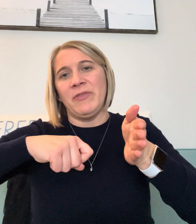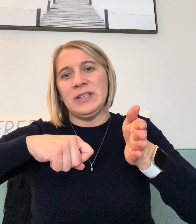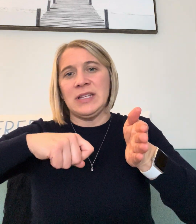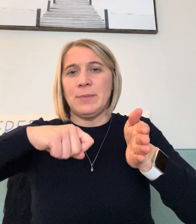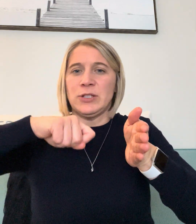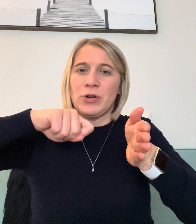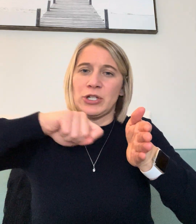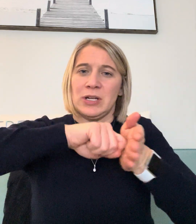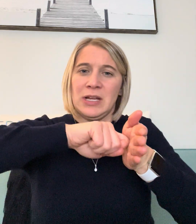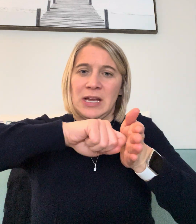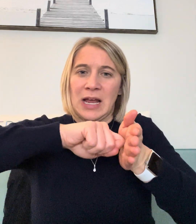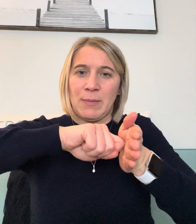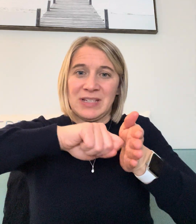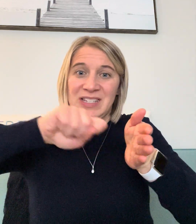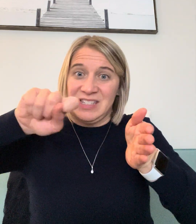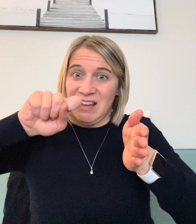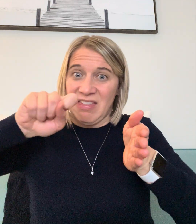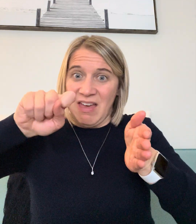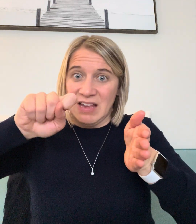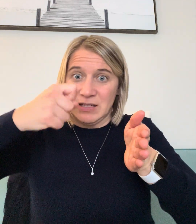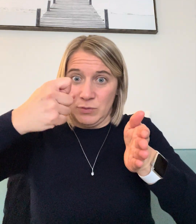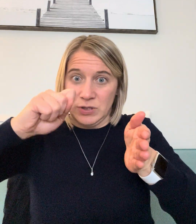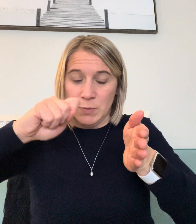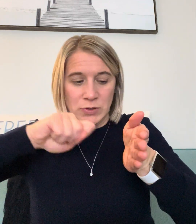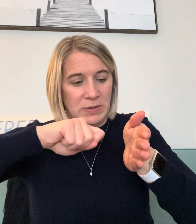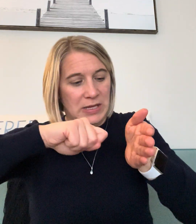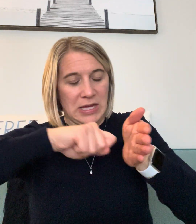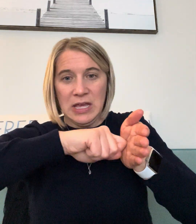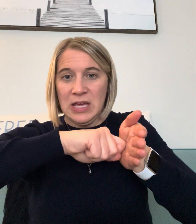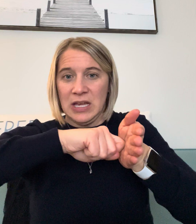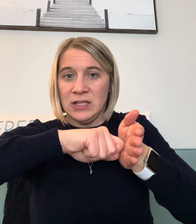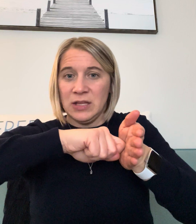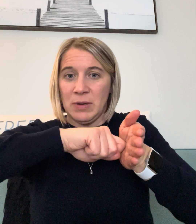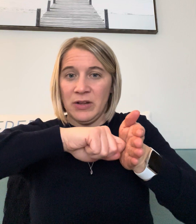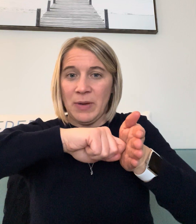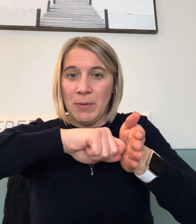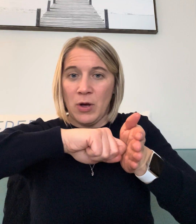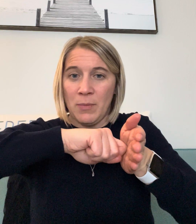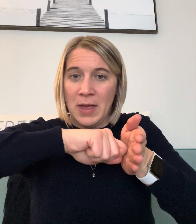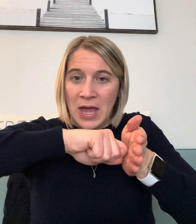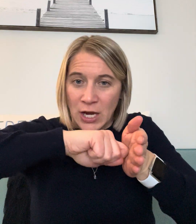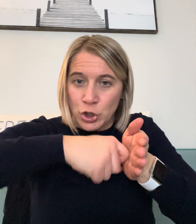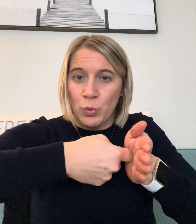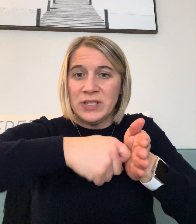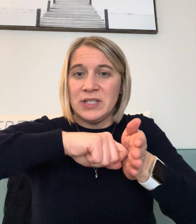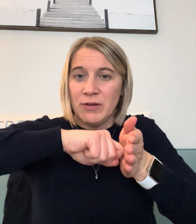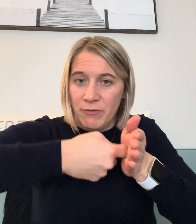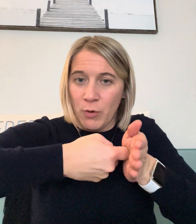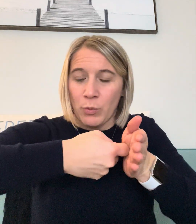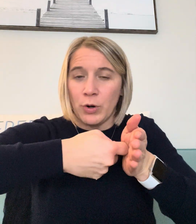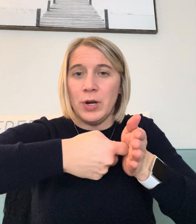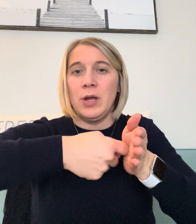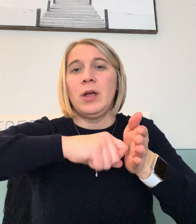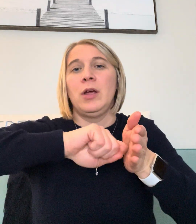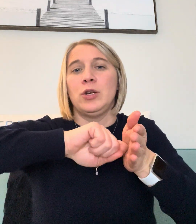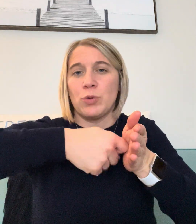facing the opposite direction, and I'm going to stick that, what's supposed to be the key, into the middle of my palm and twist it forward